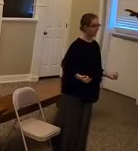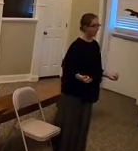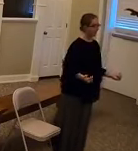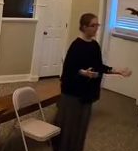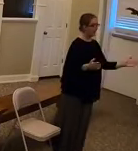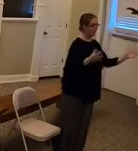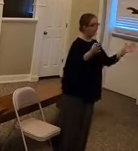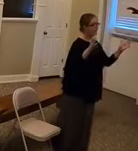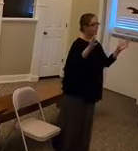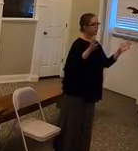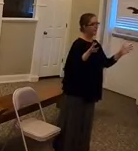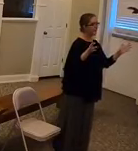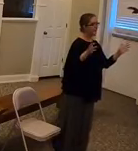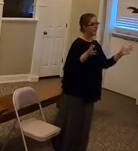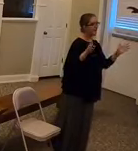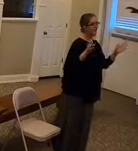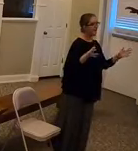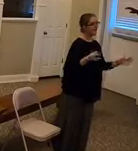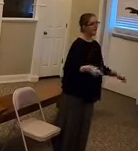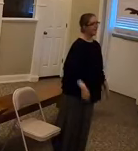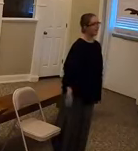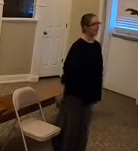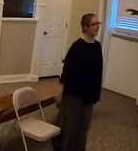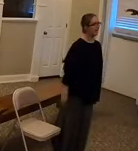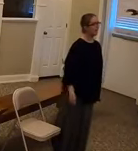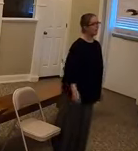I love you, Lord.